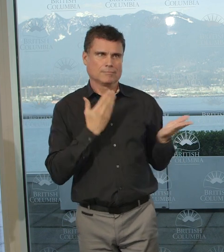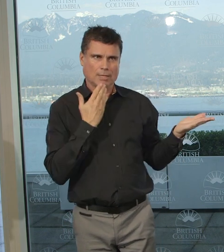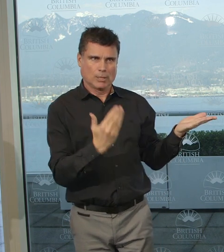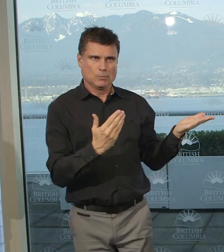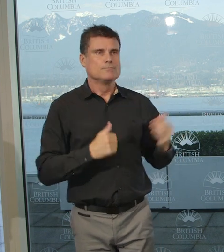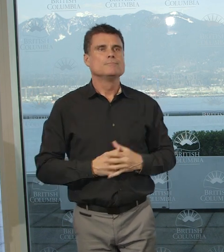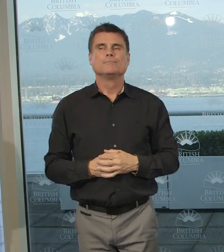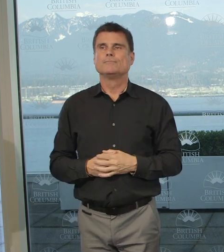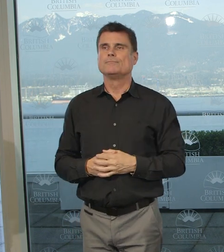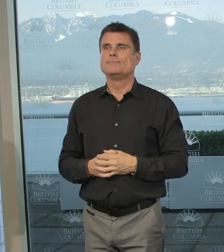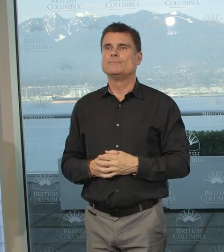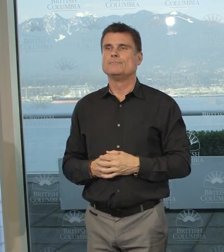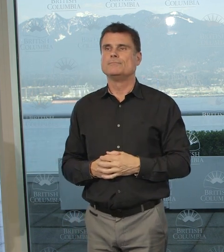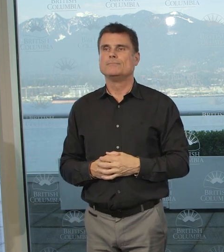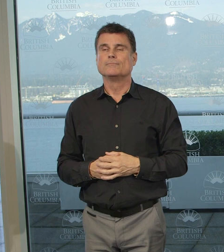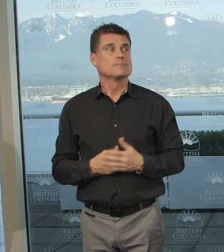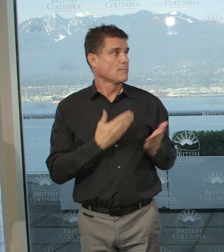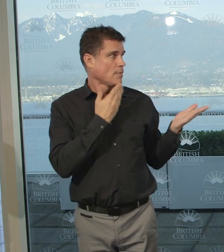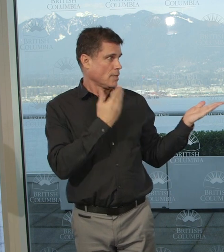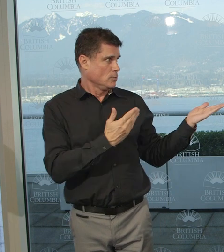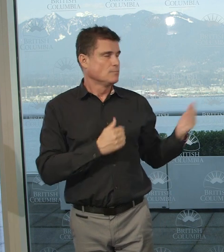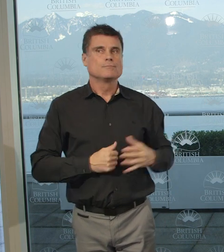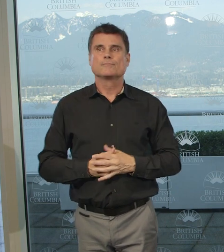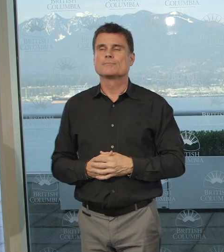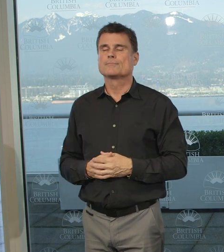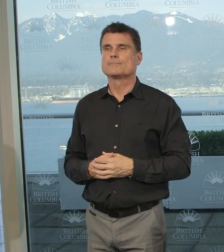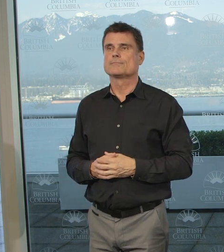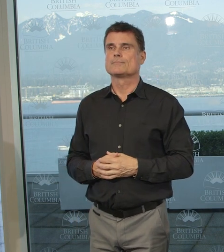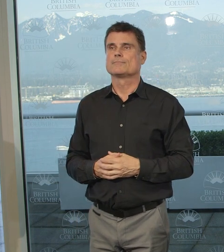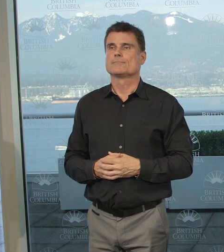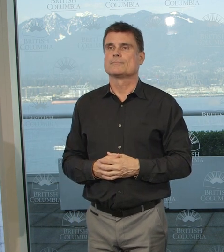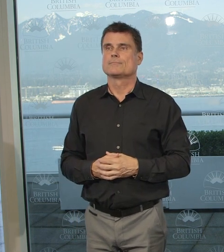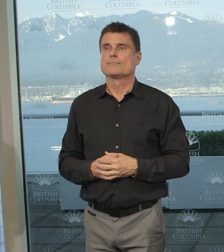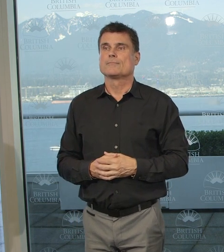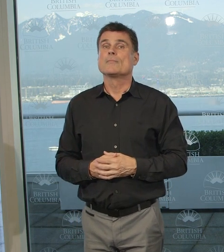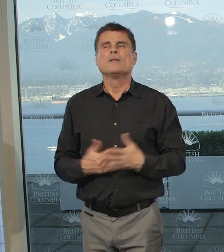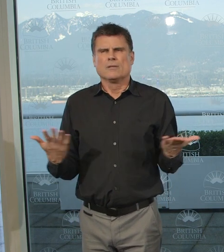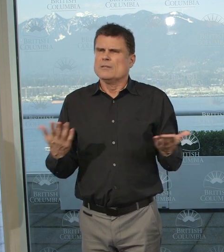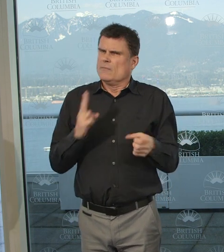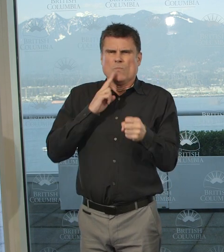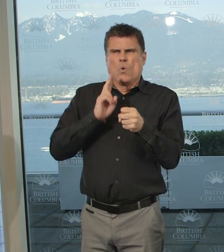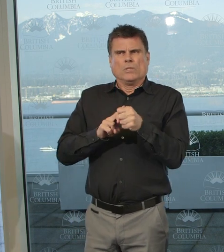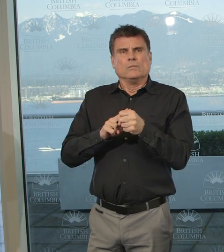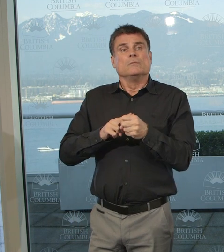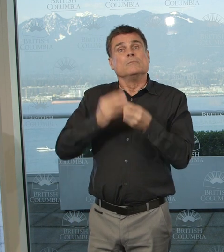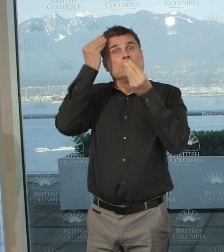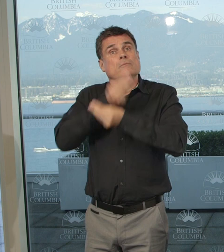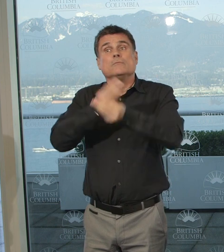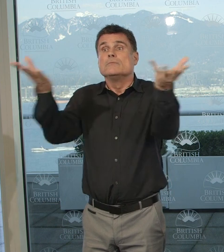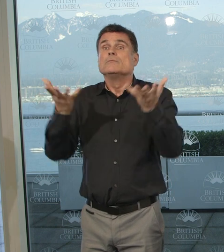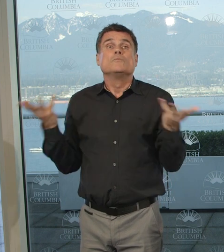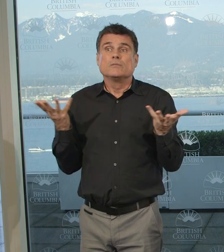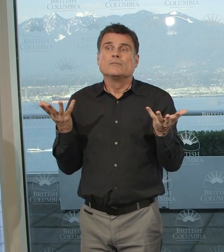Thank you very much, Dr. Henry. And of course, today we are announcing that an additional person who's passed away